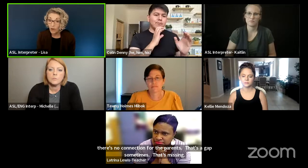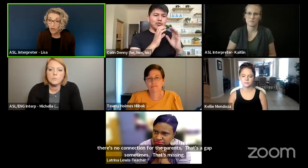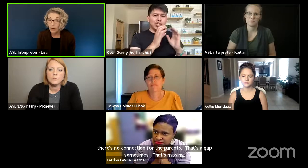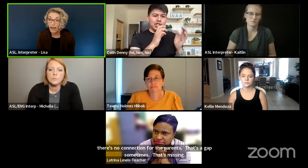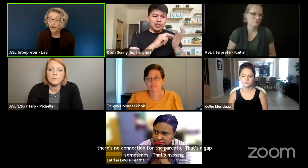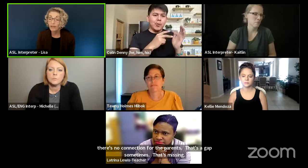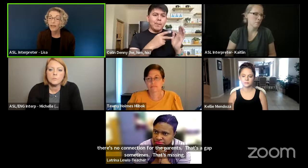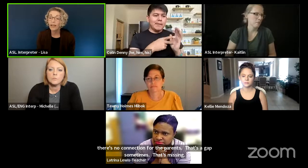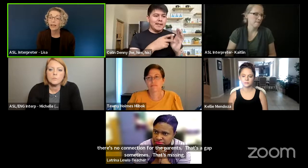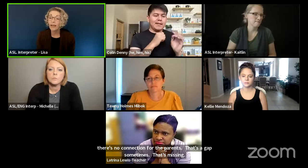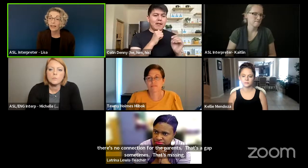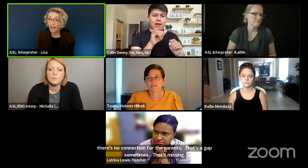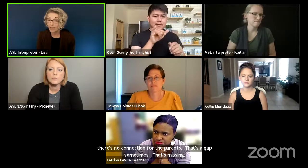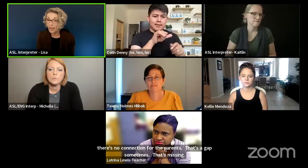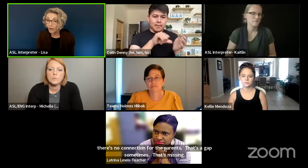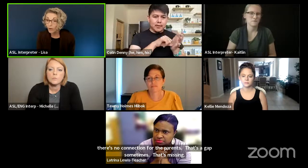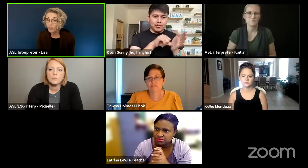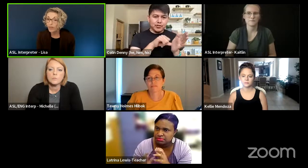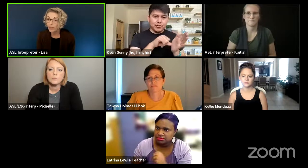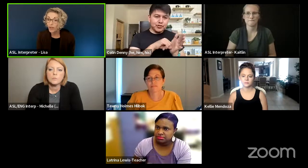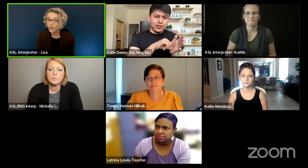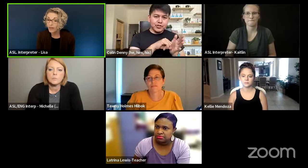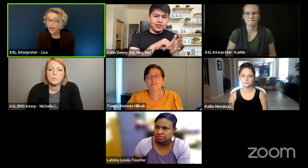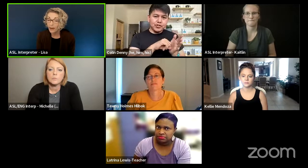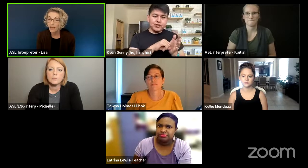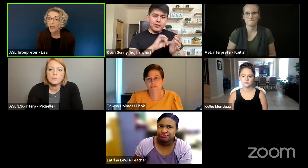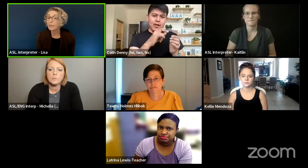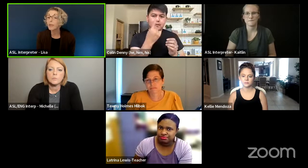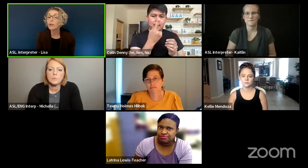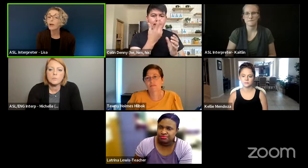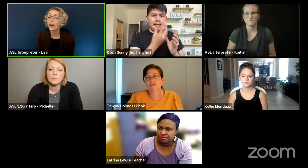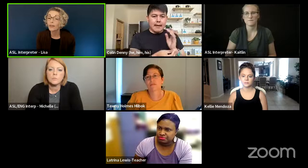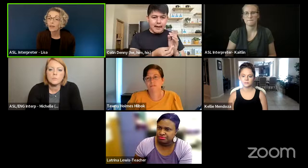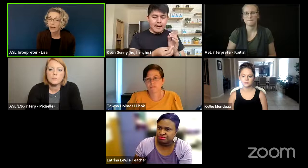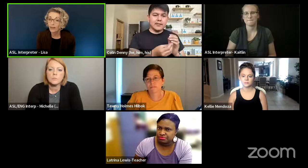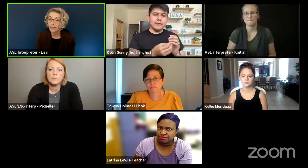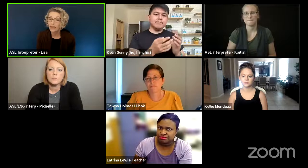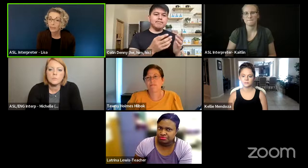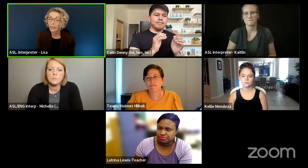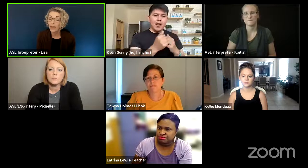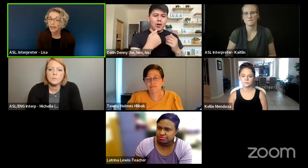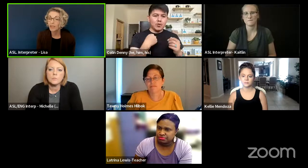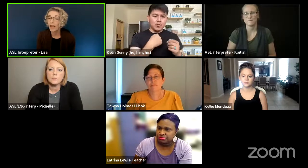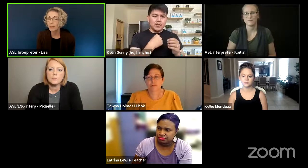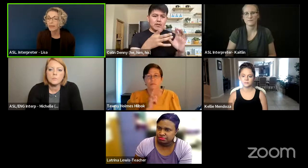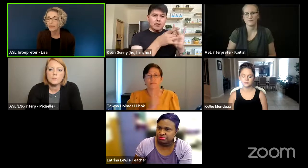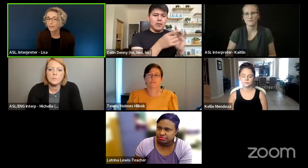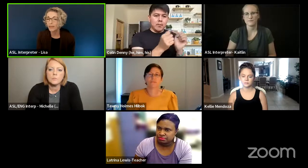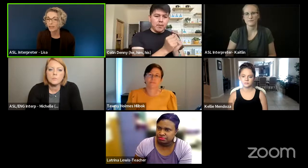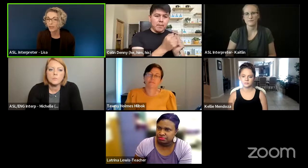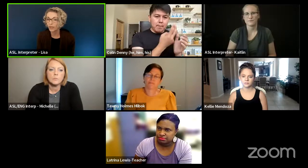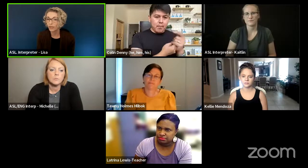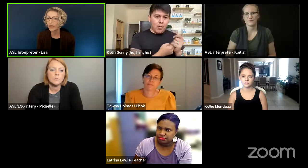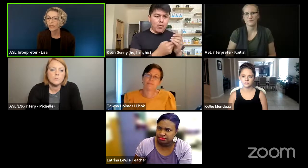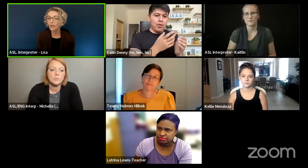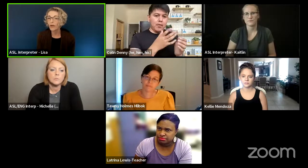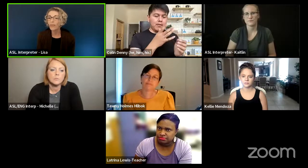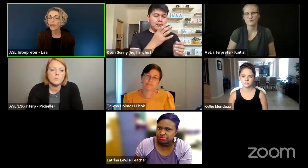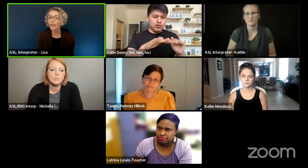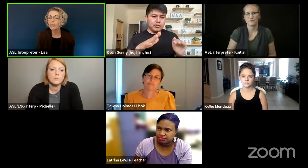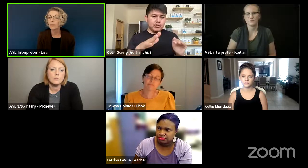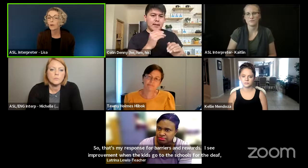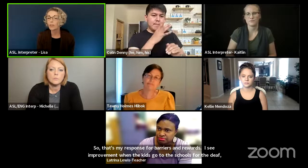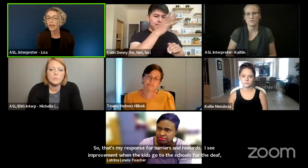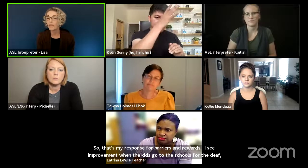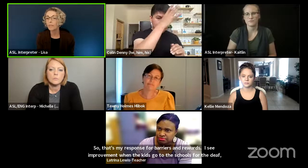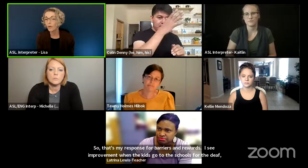see someone around, that's helpful, but there's often a gap. And people are often not on the same page. That piece is missing too. So I